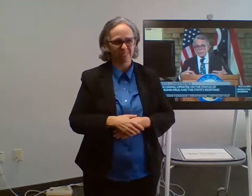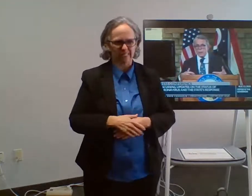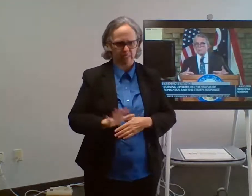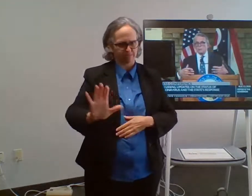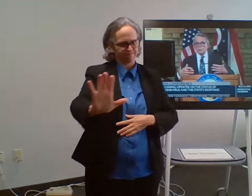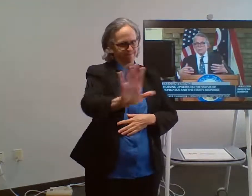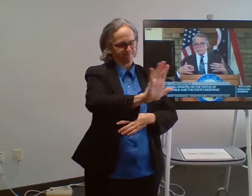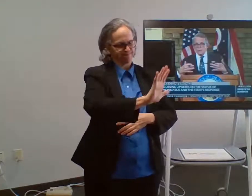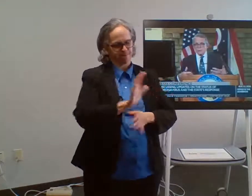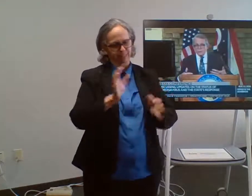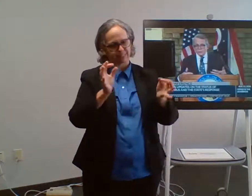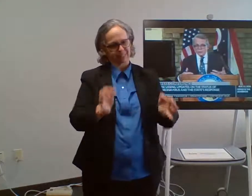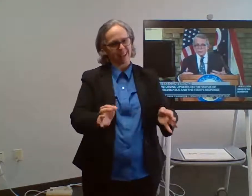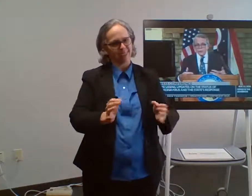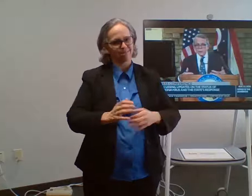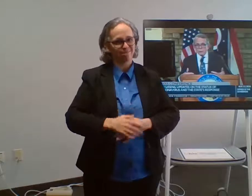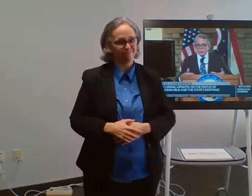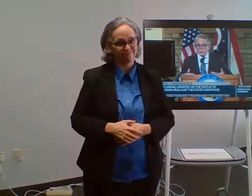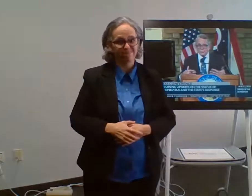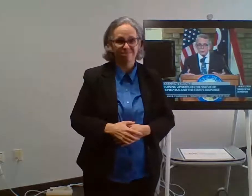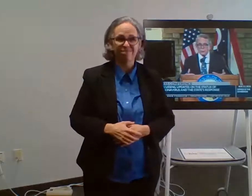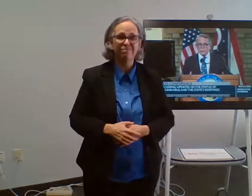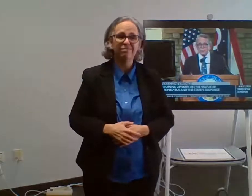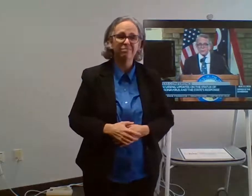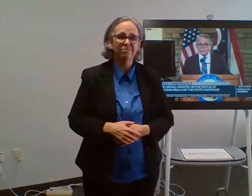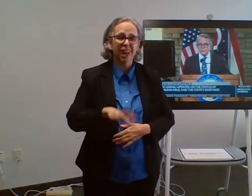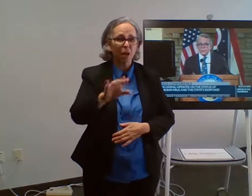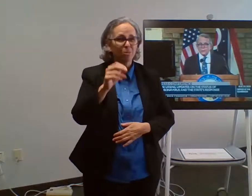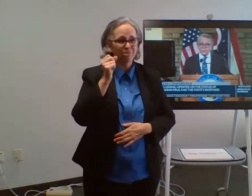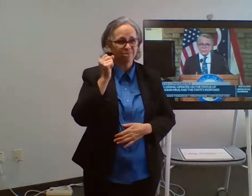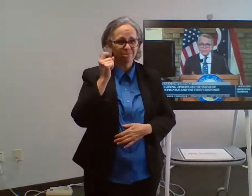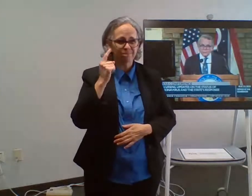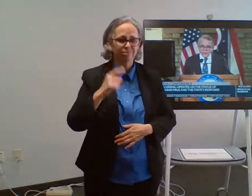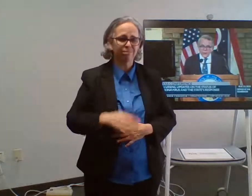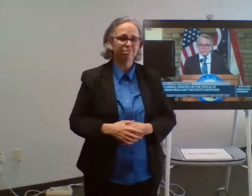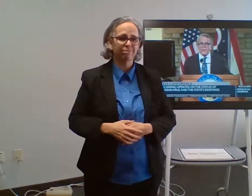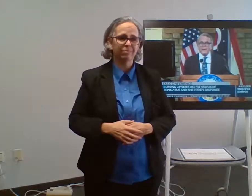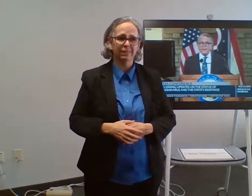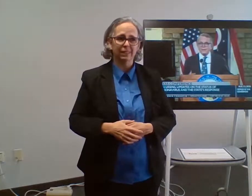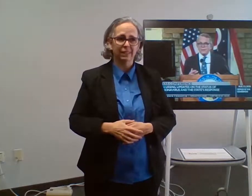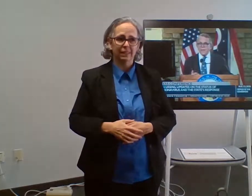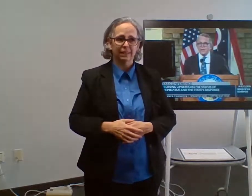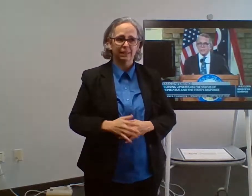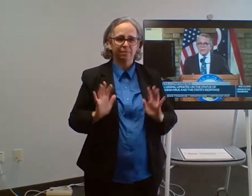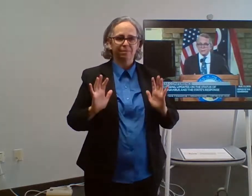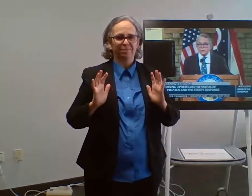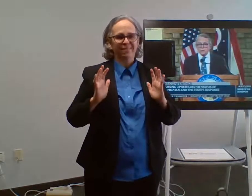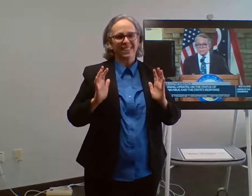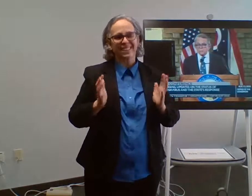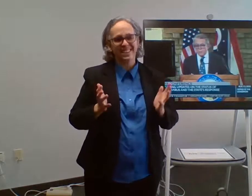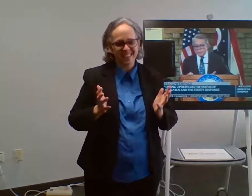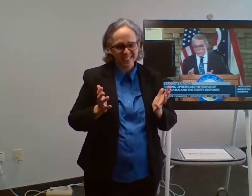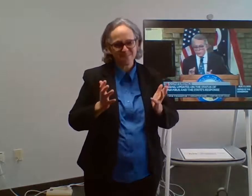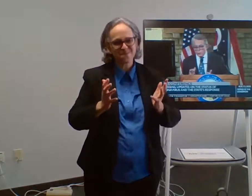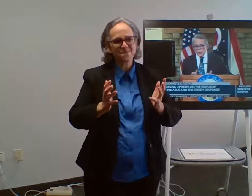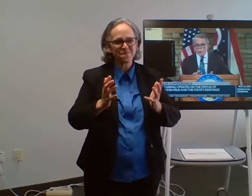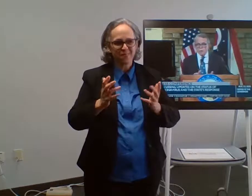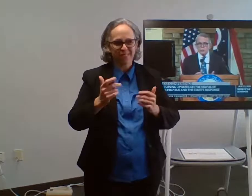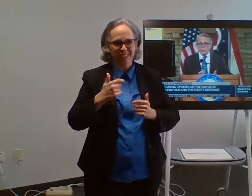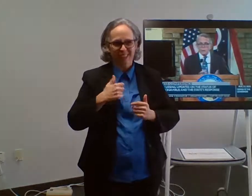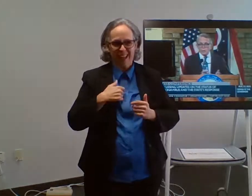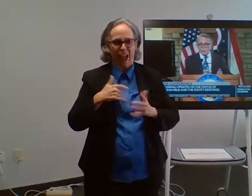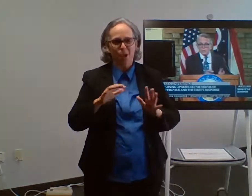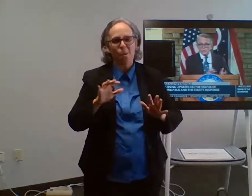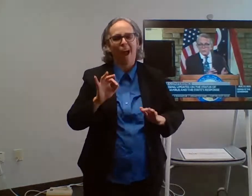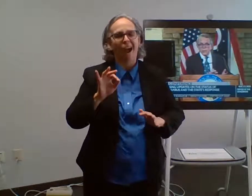And again, you've given me an opportunity to say something again, Scott, and that is what goes